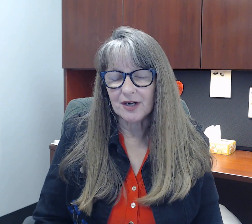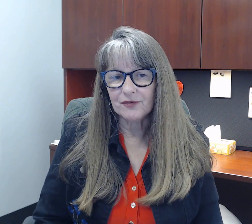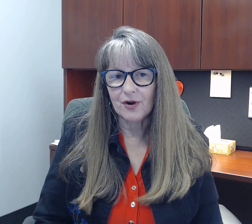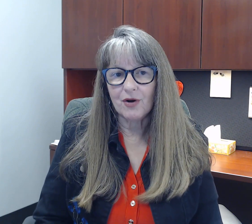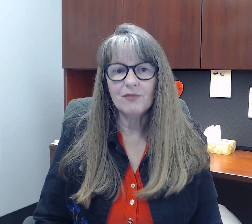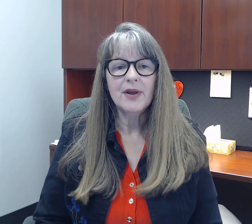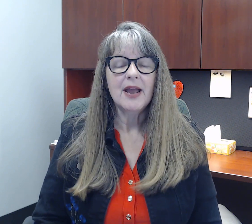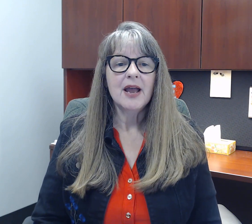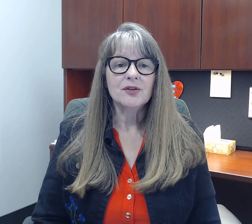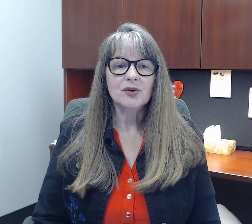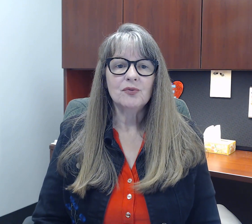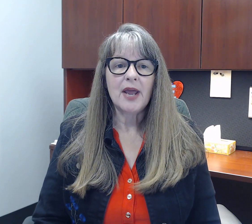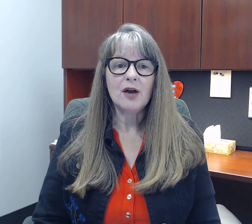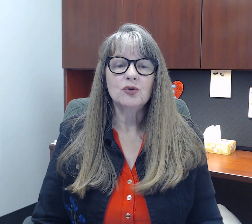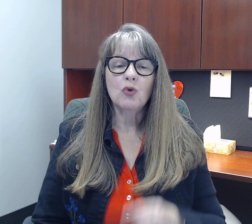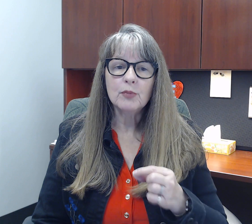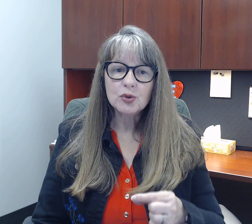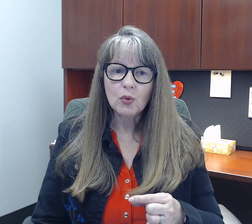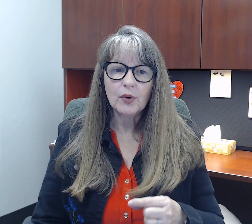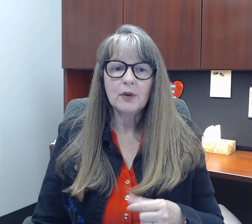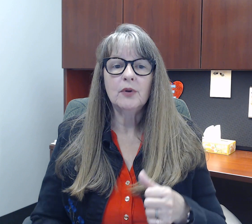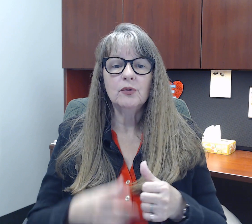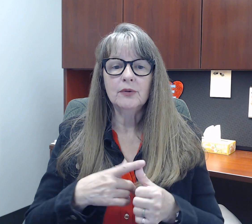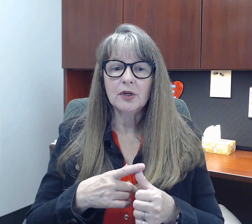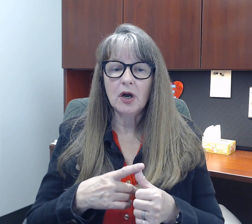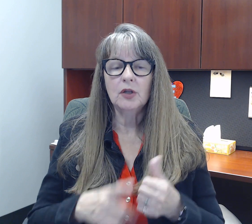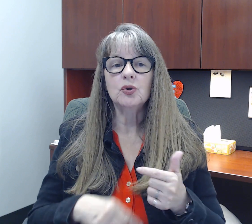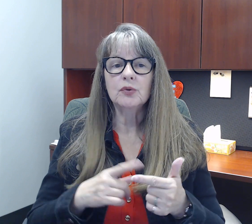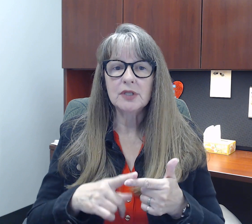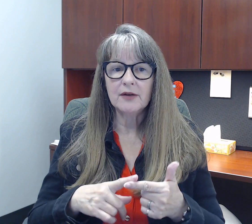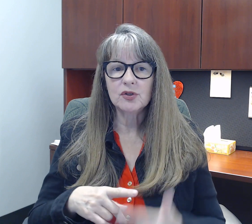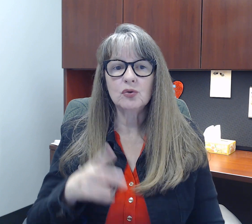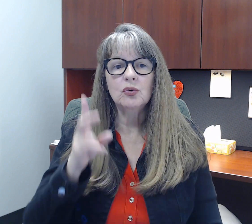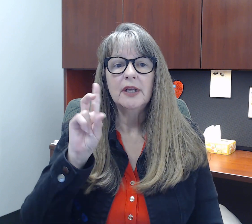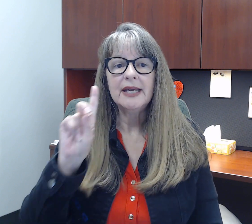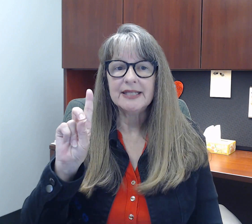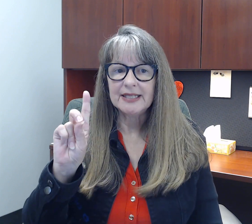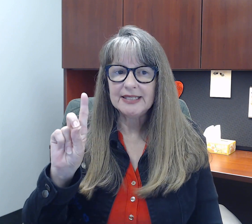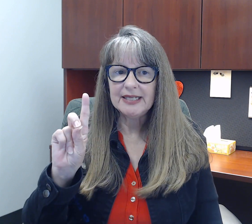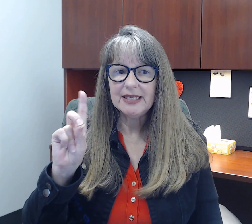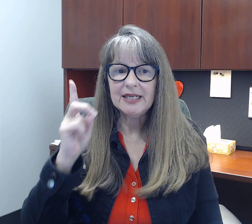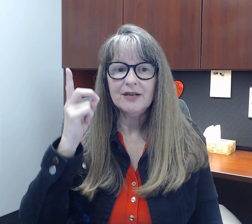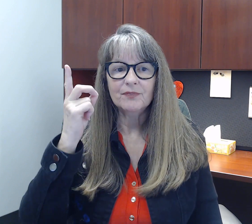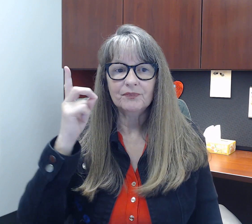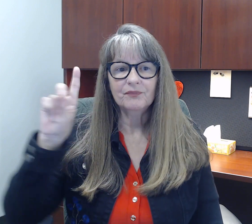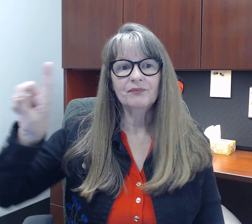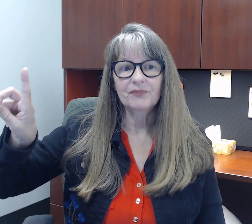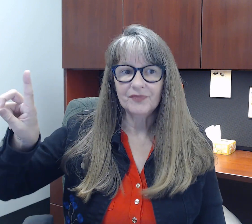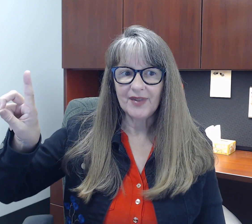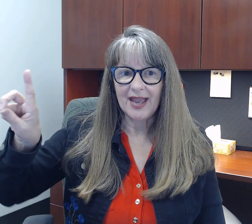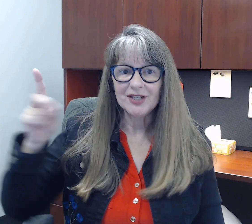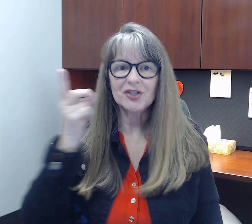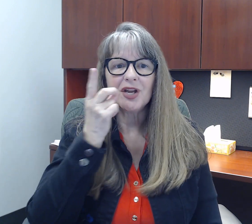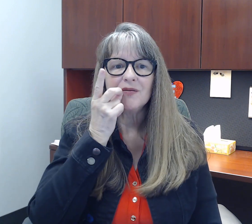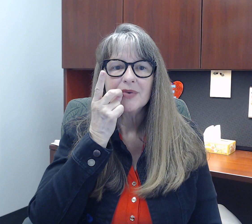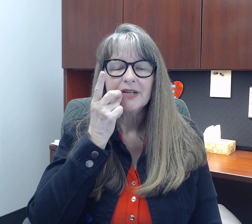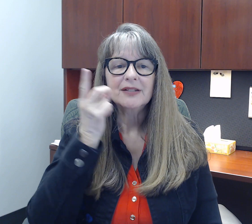for home. And so now dormitory, whether you're in the college or the deaf school, is a D hand shape in